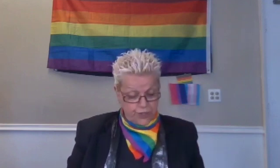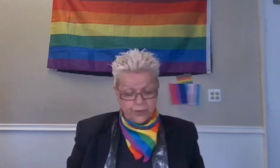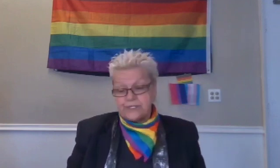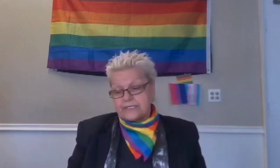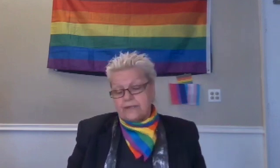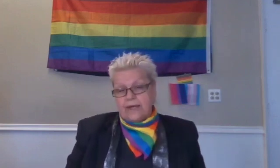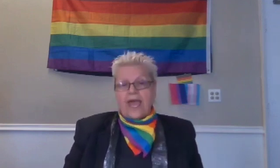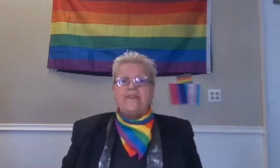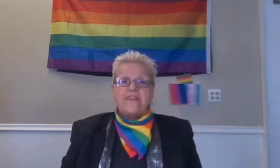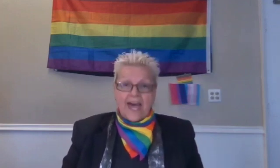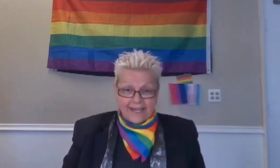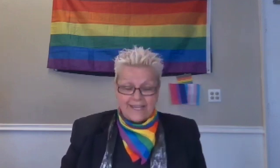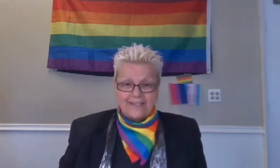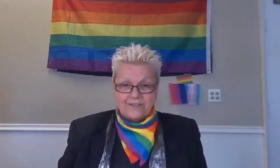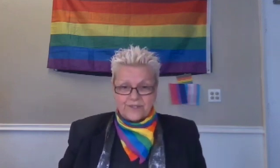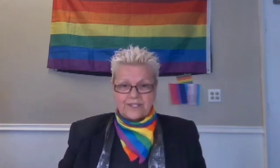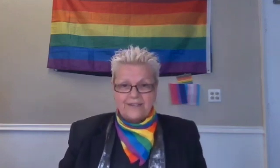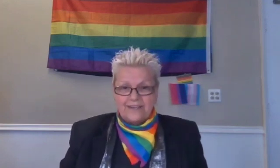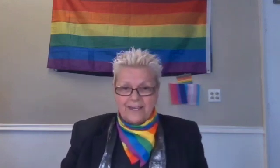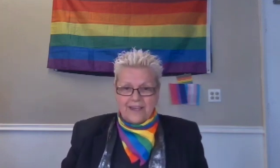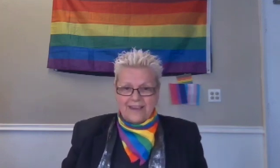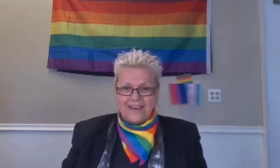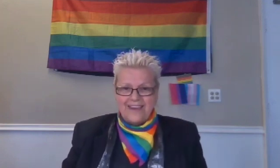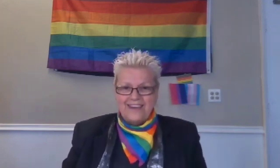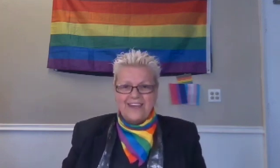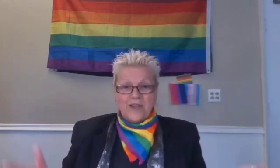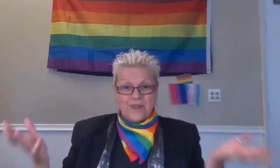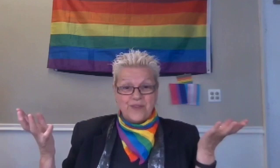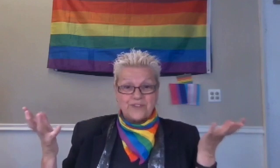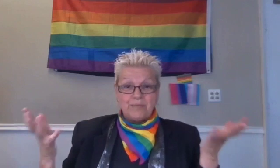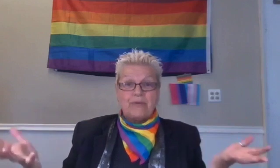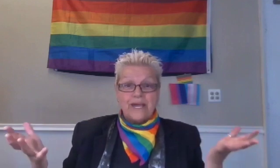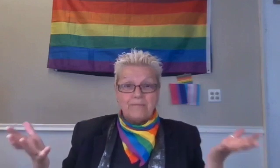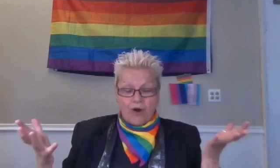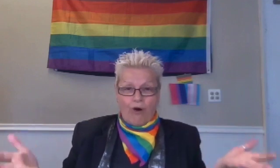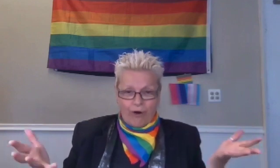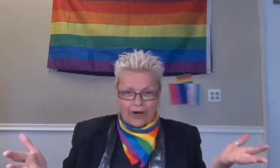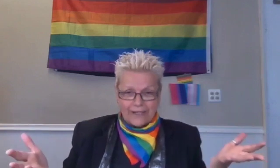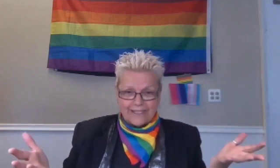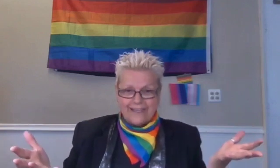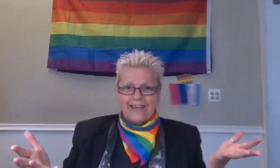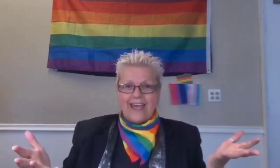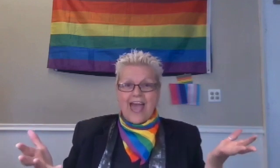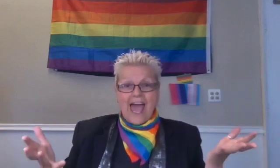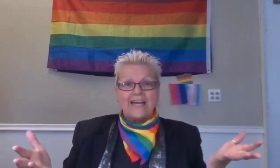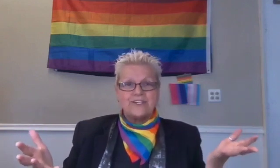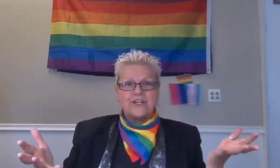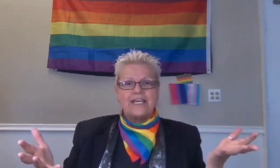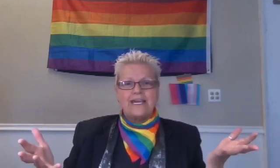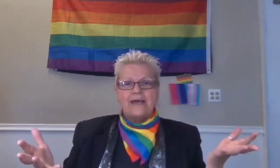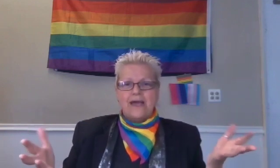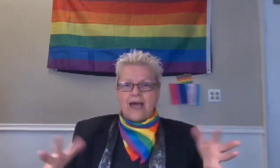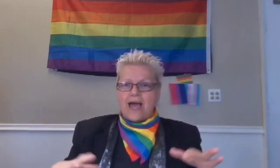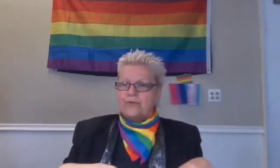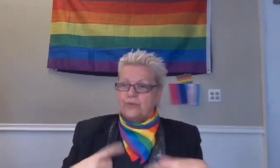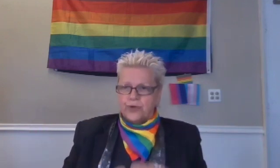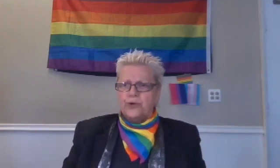good news, and that is the Supreme Court